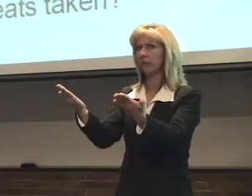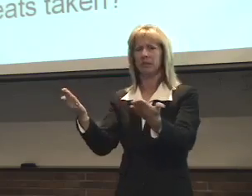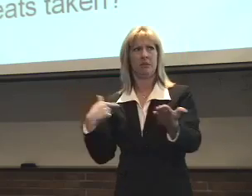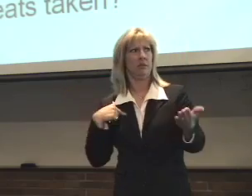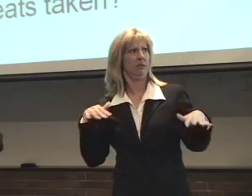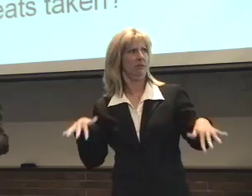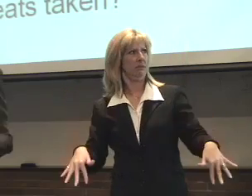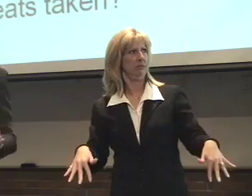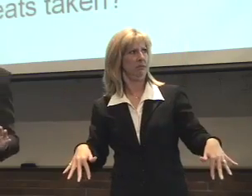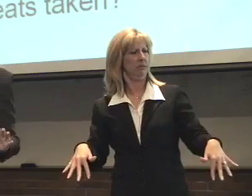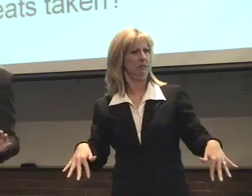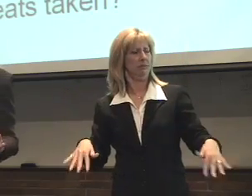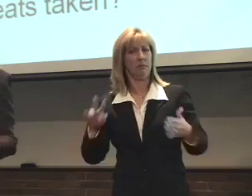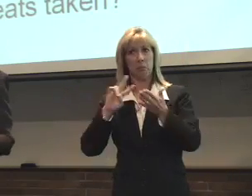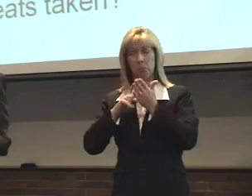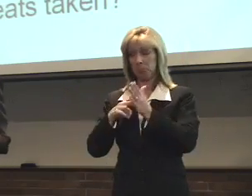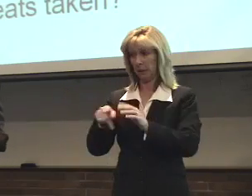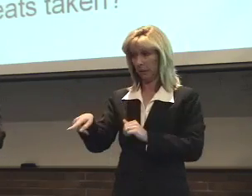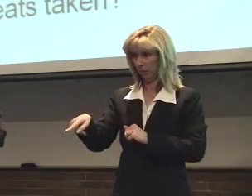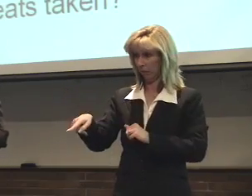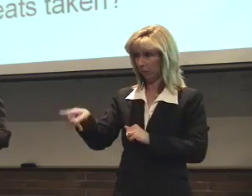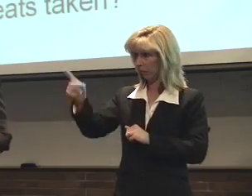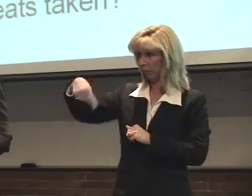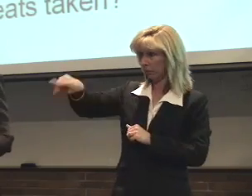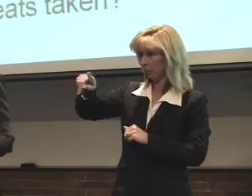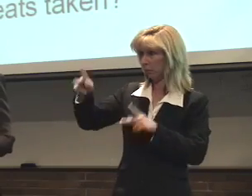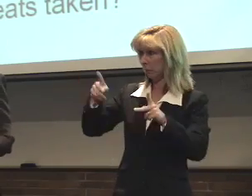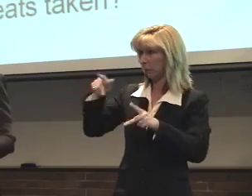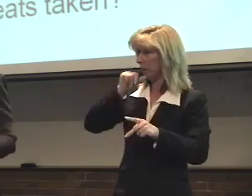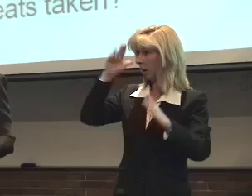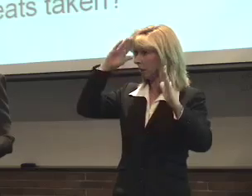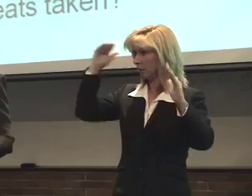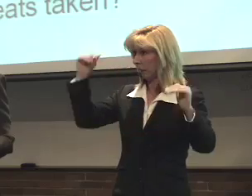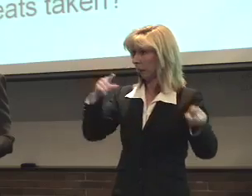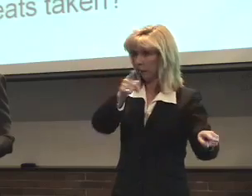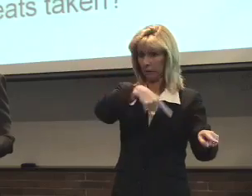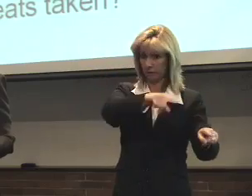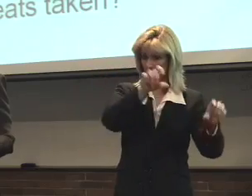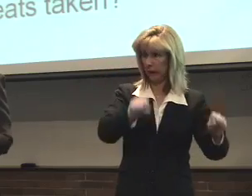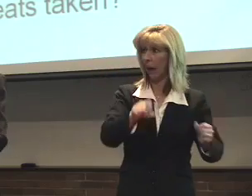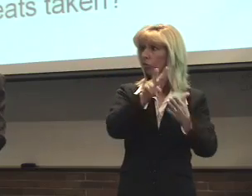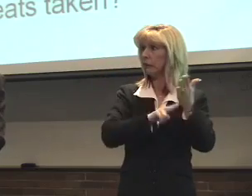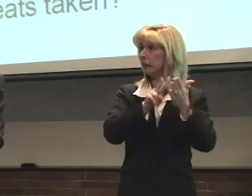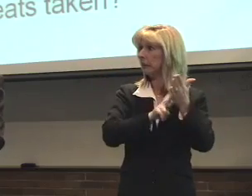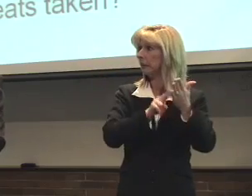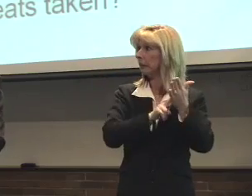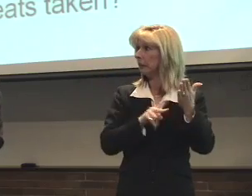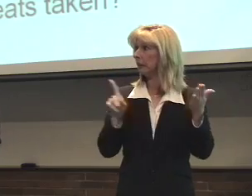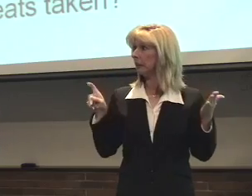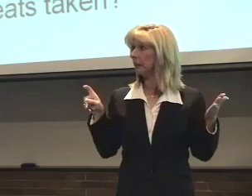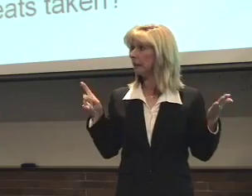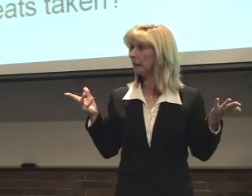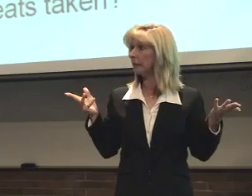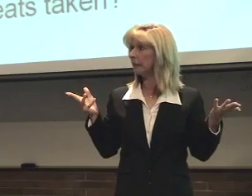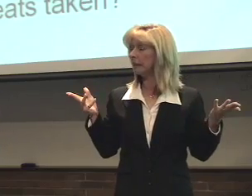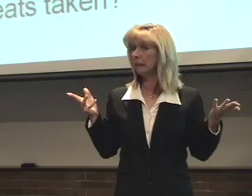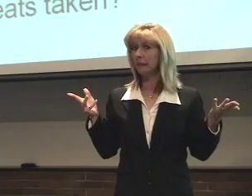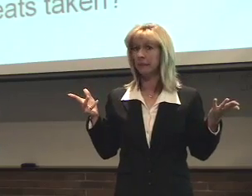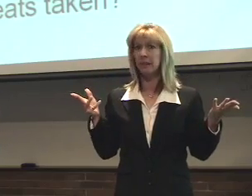expect deaf kids to be reading yet by age 7. So I had to put down on their score, I had to judge them